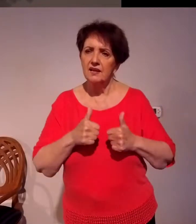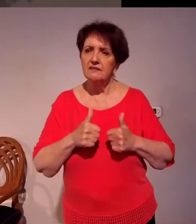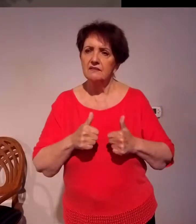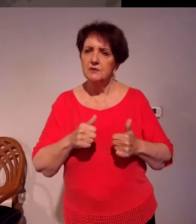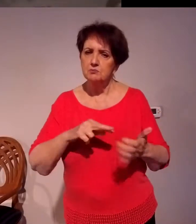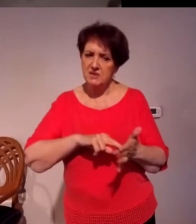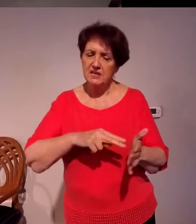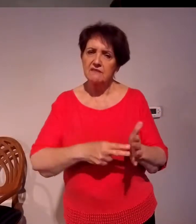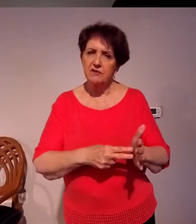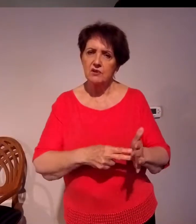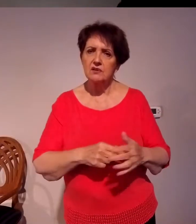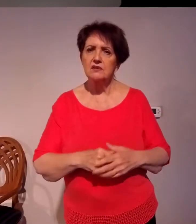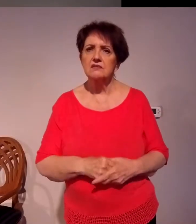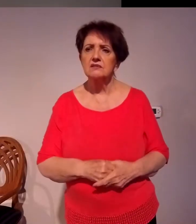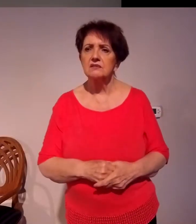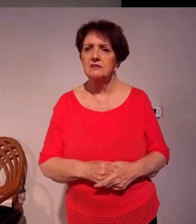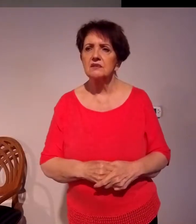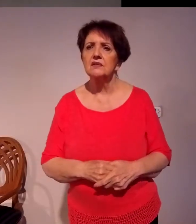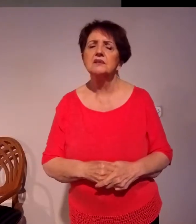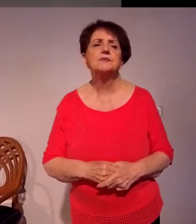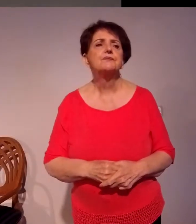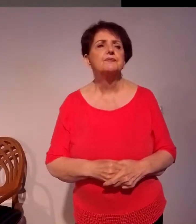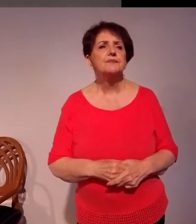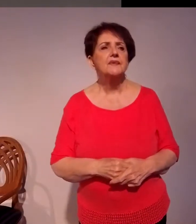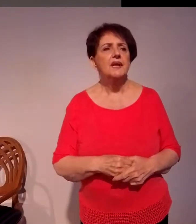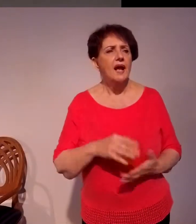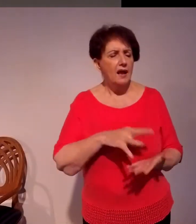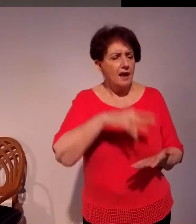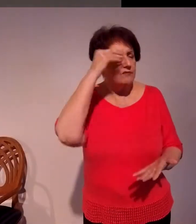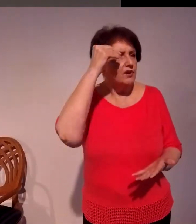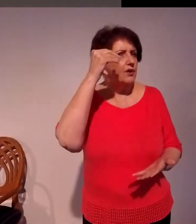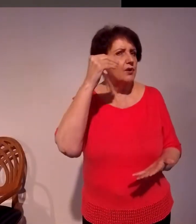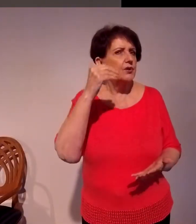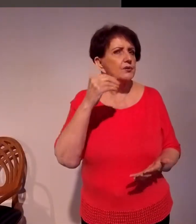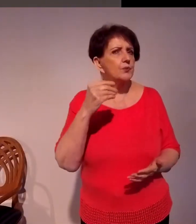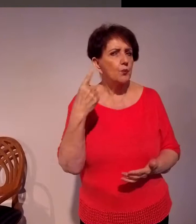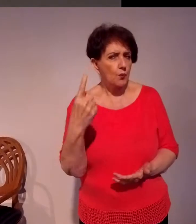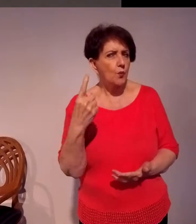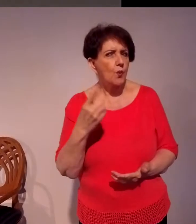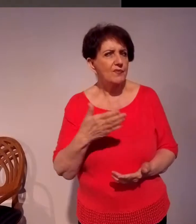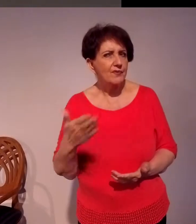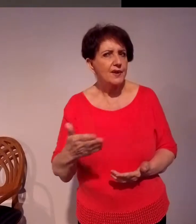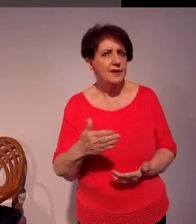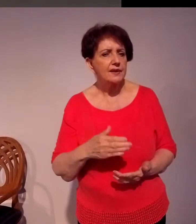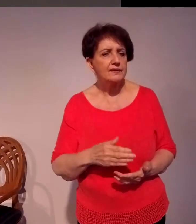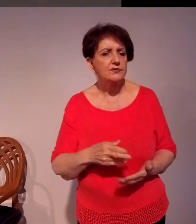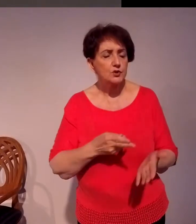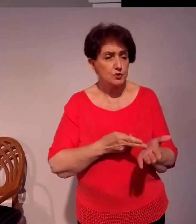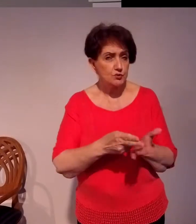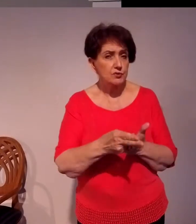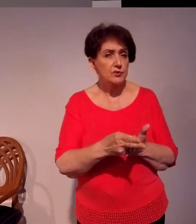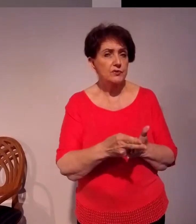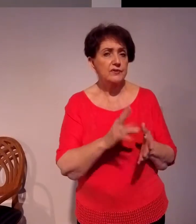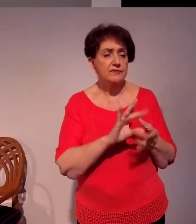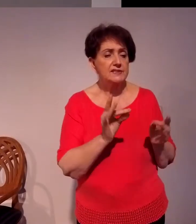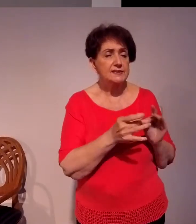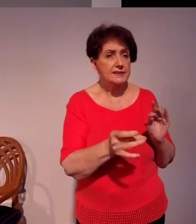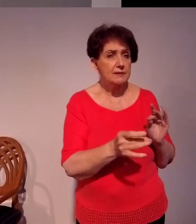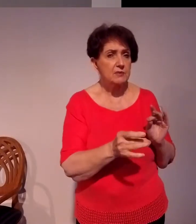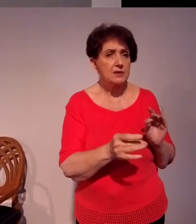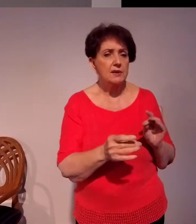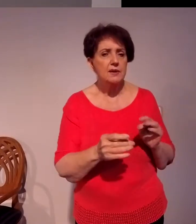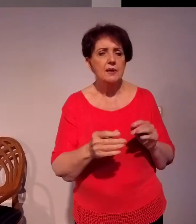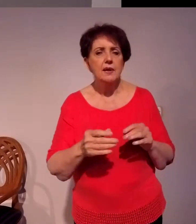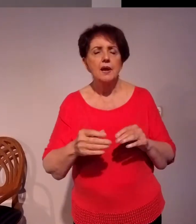experience? Do you see, one of the things that I've learned is this, I've learned the truth of this classic statement: pain